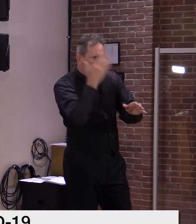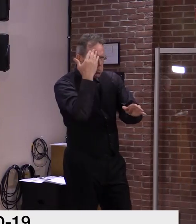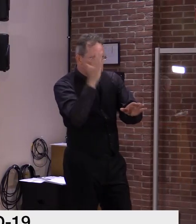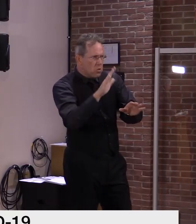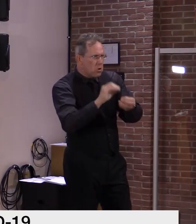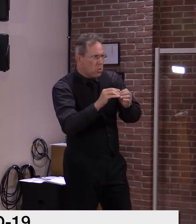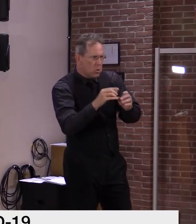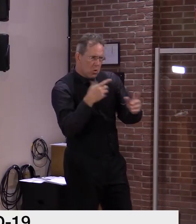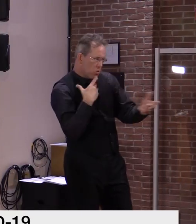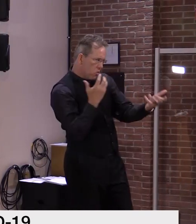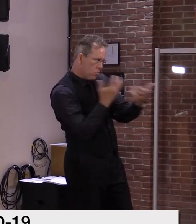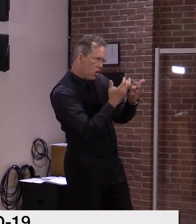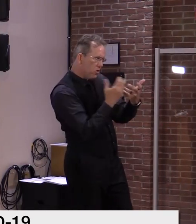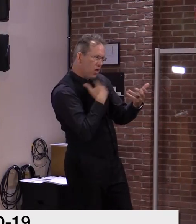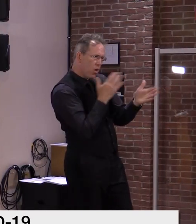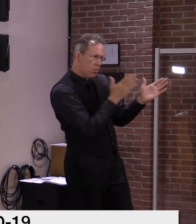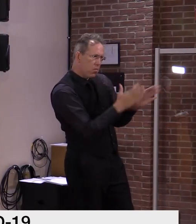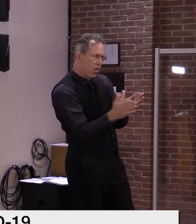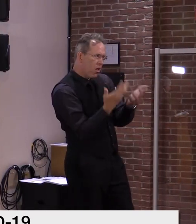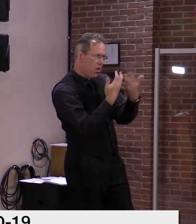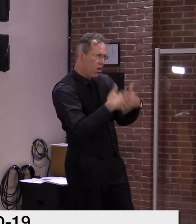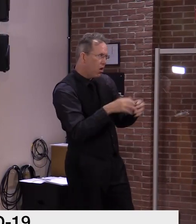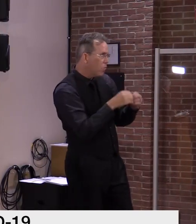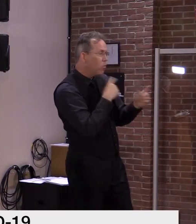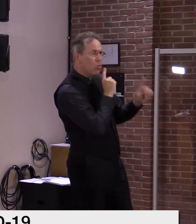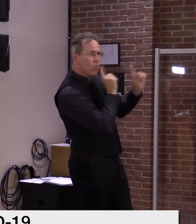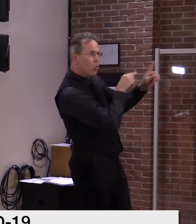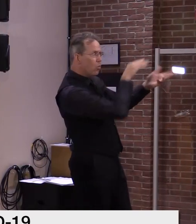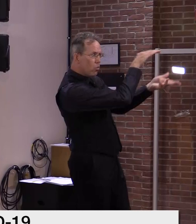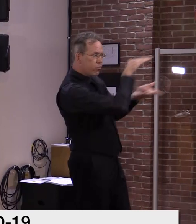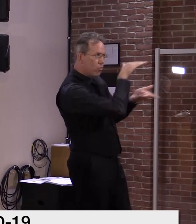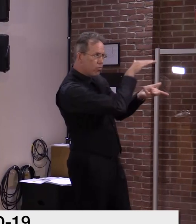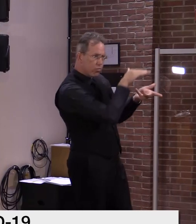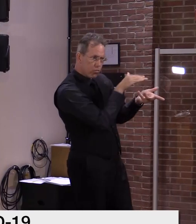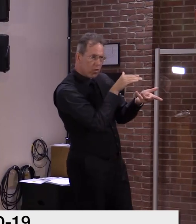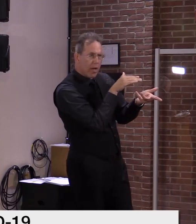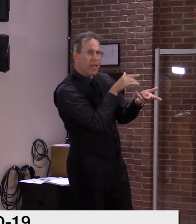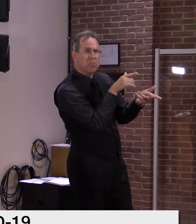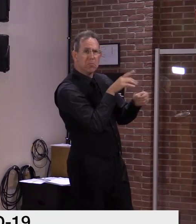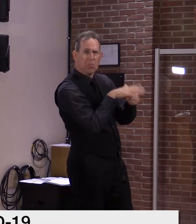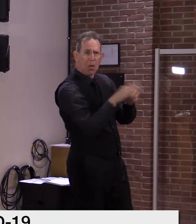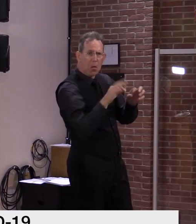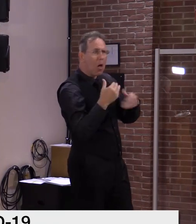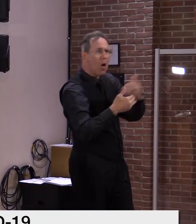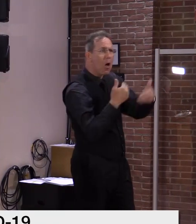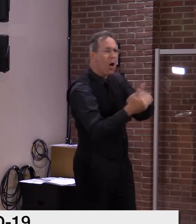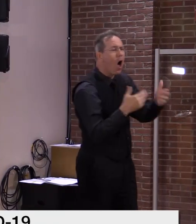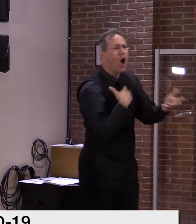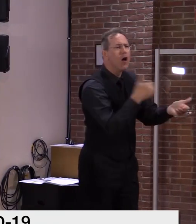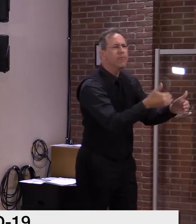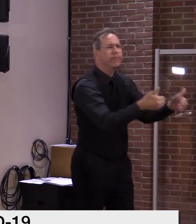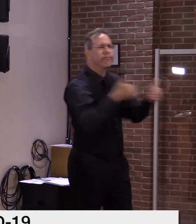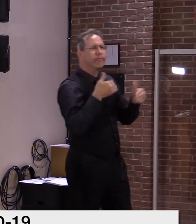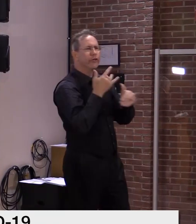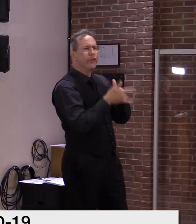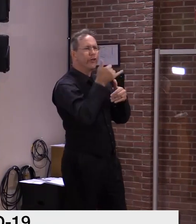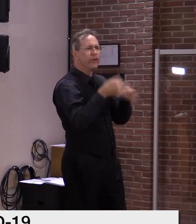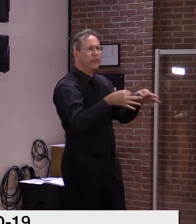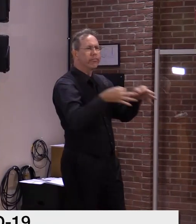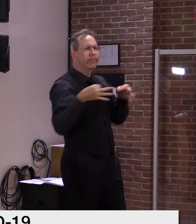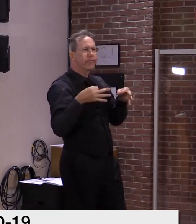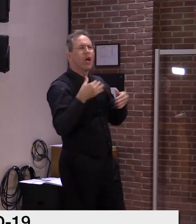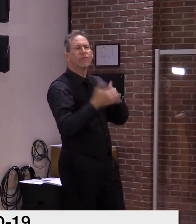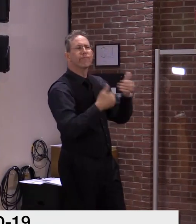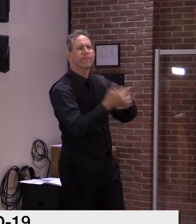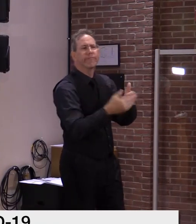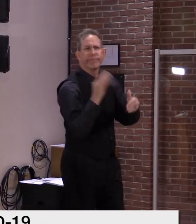schedule quicker. So it would be use our allocation that we have, just like we did